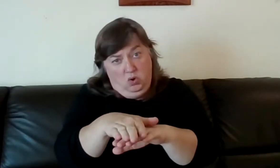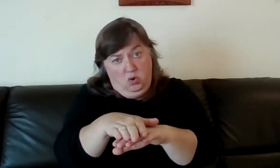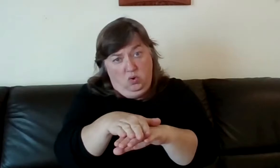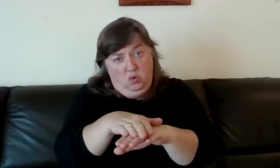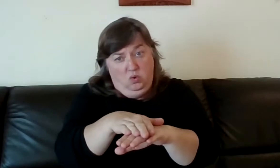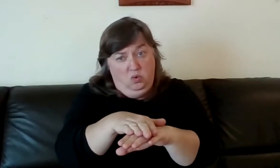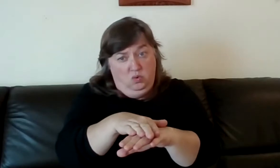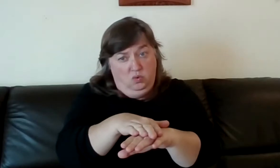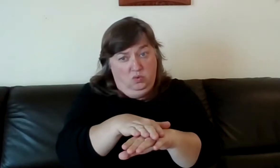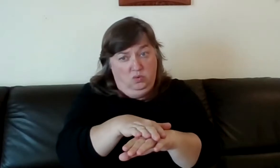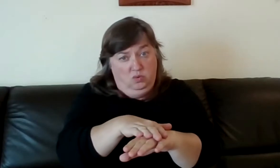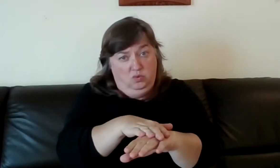Slow.